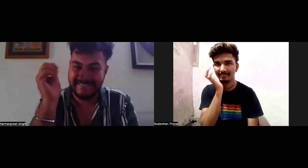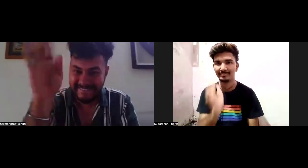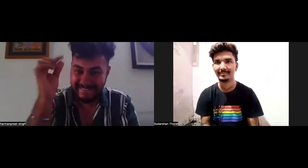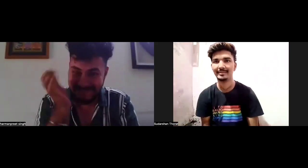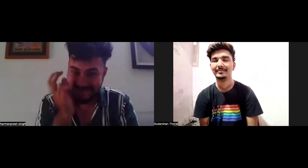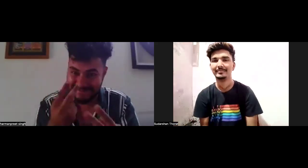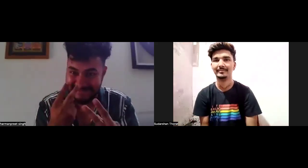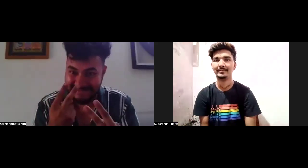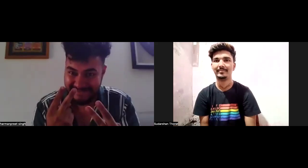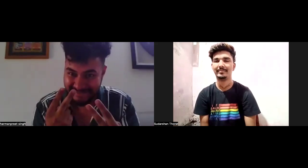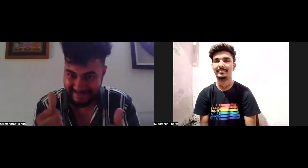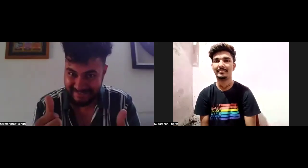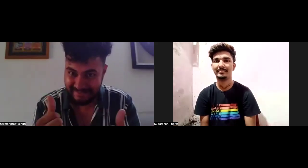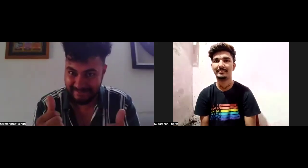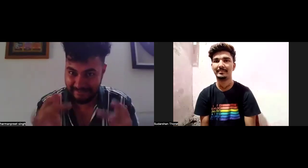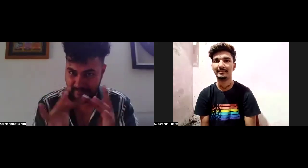checking with you if you can see, please?